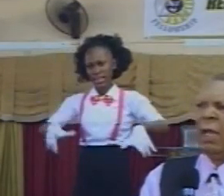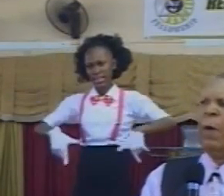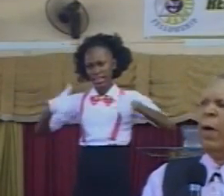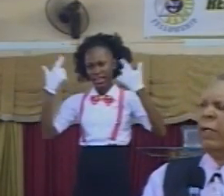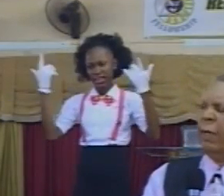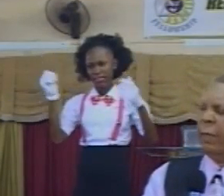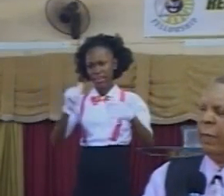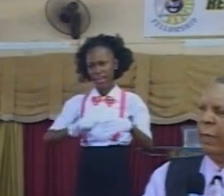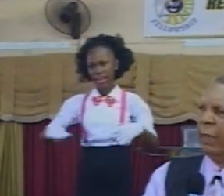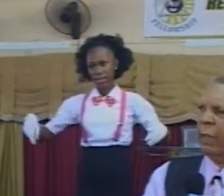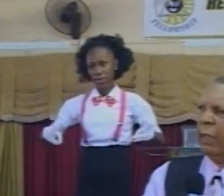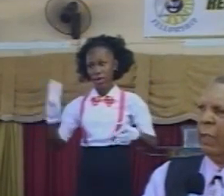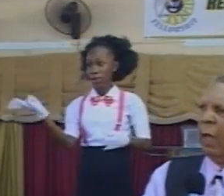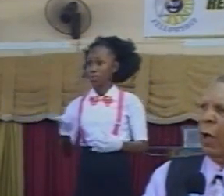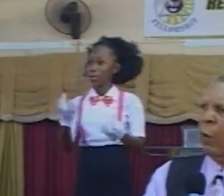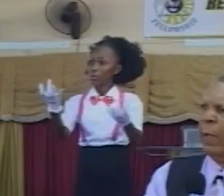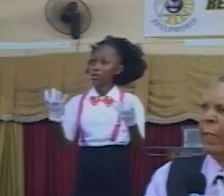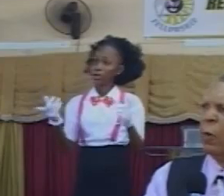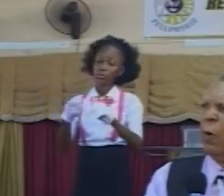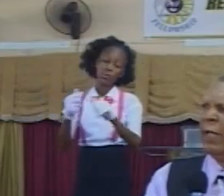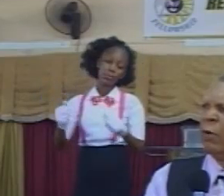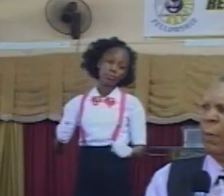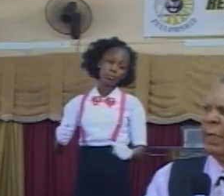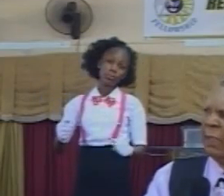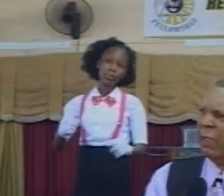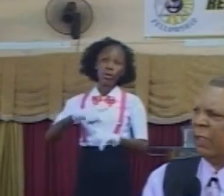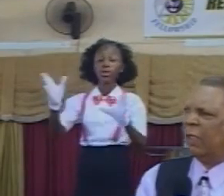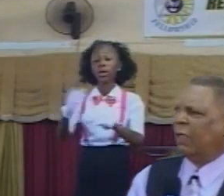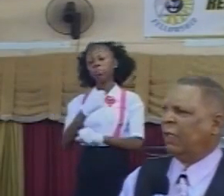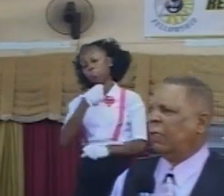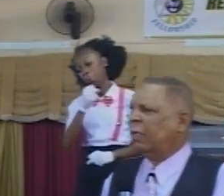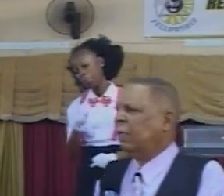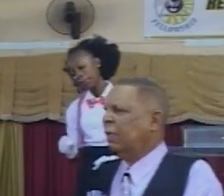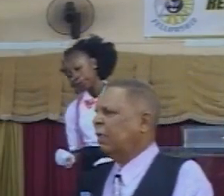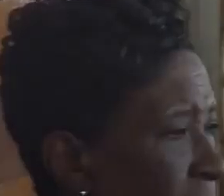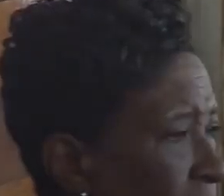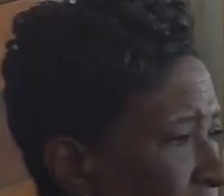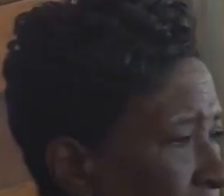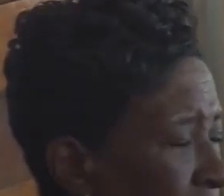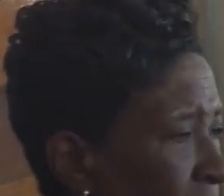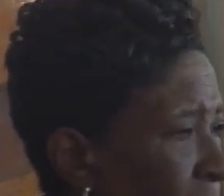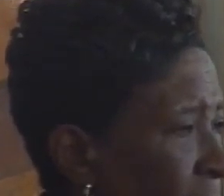live any way we want to live. When you get old and decrepit,